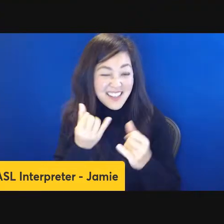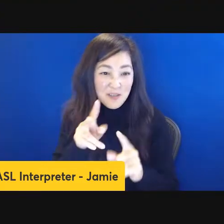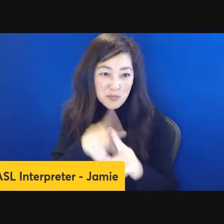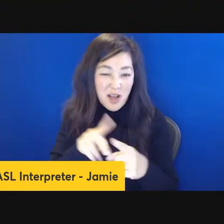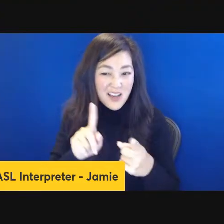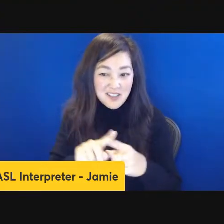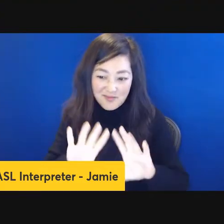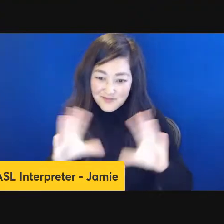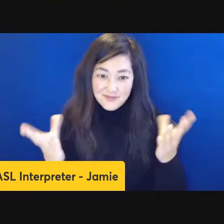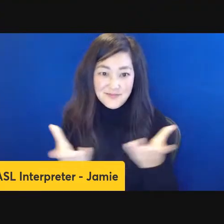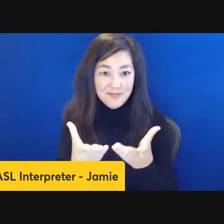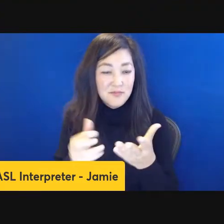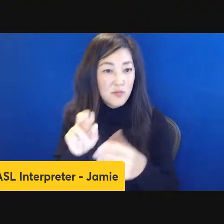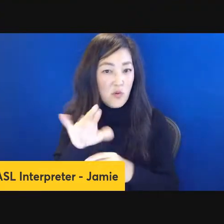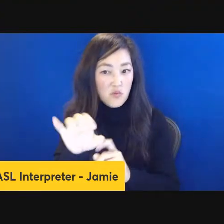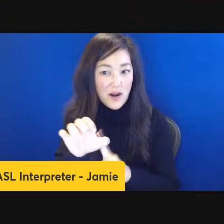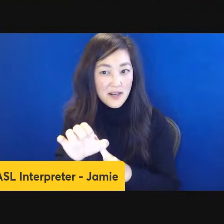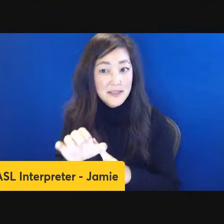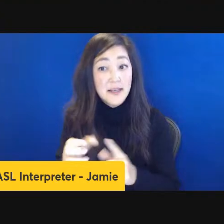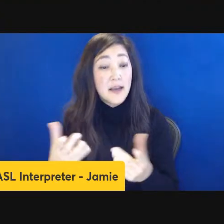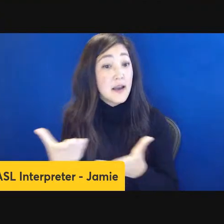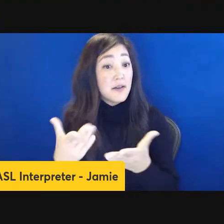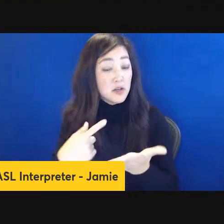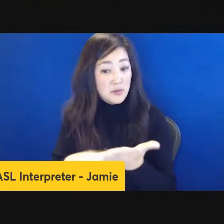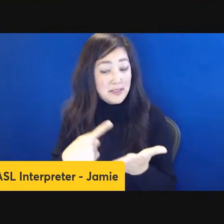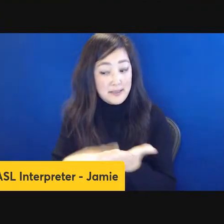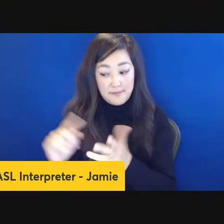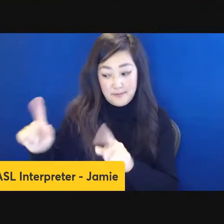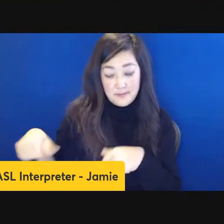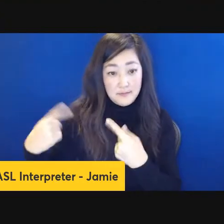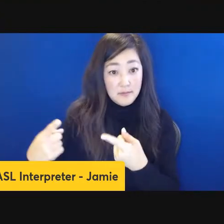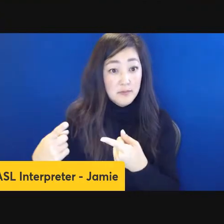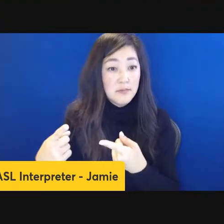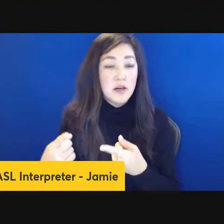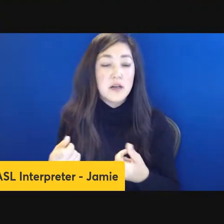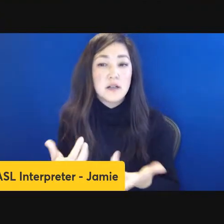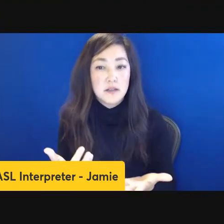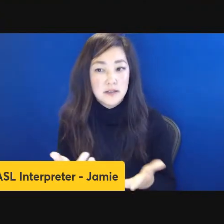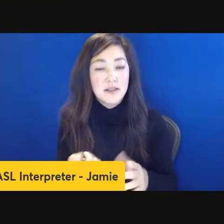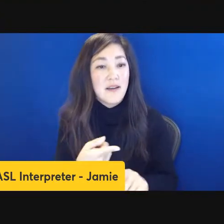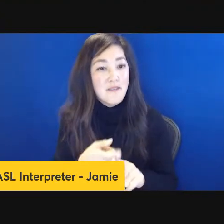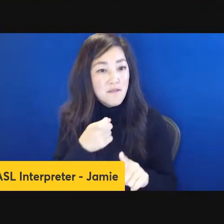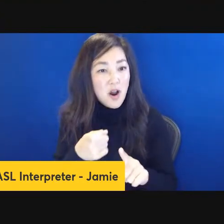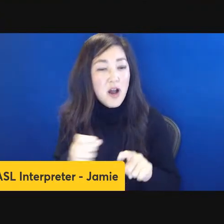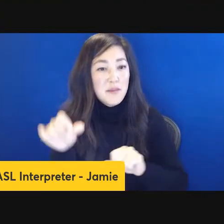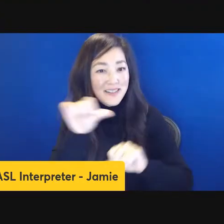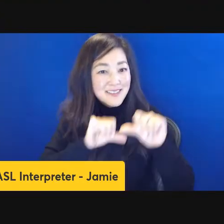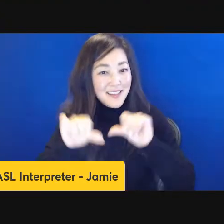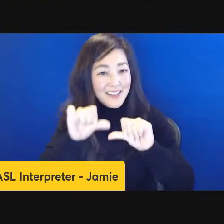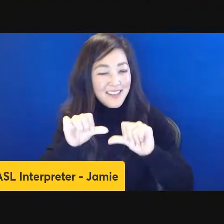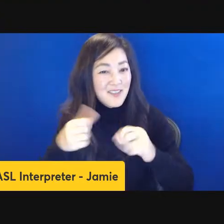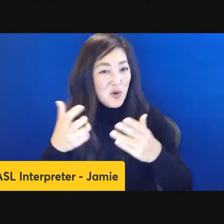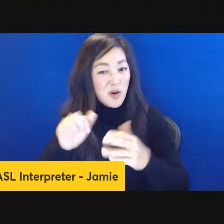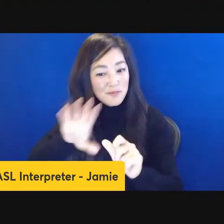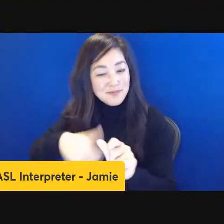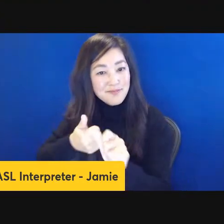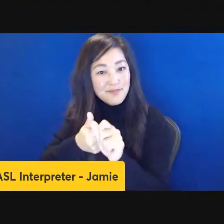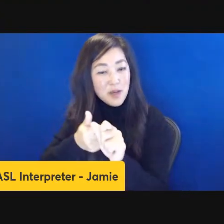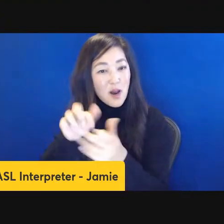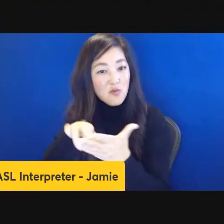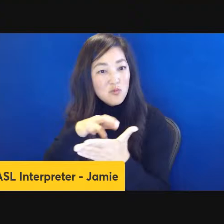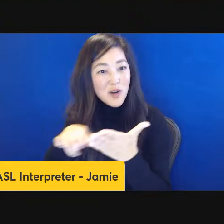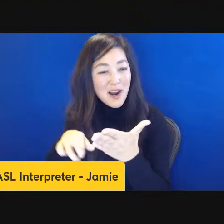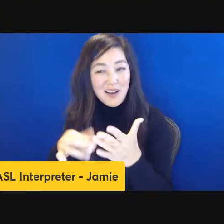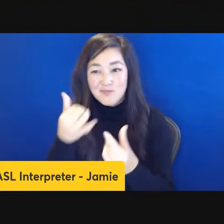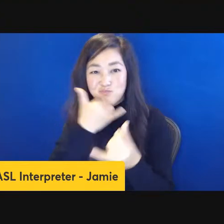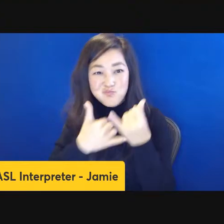we've learned in all the talks in this series so far, are drawing from scientific racism. Errors in